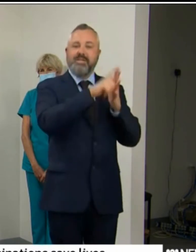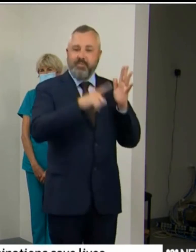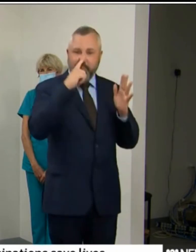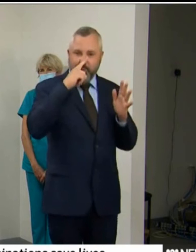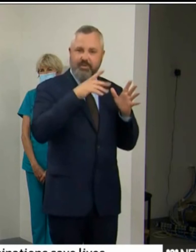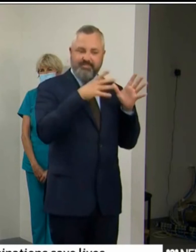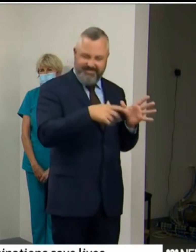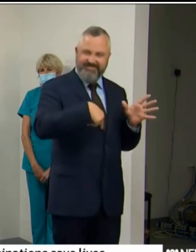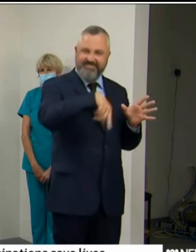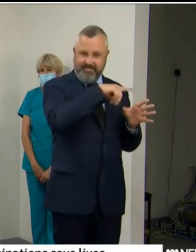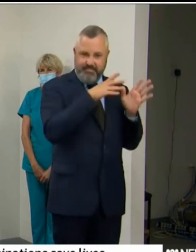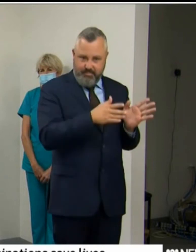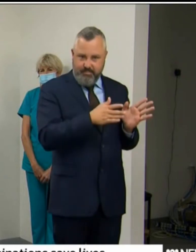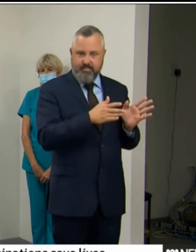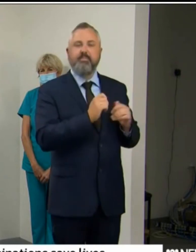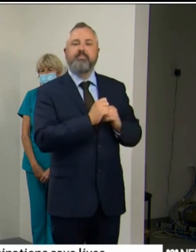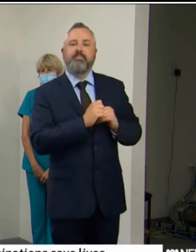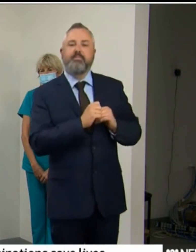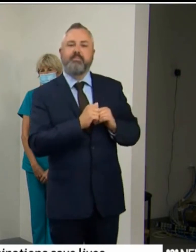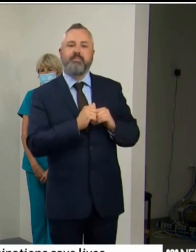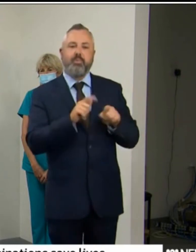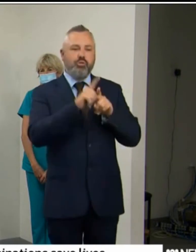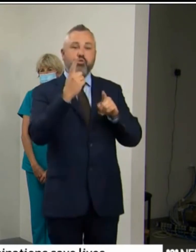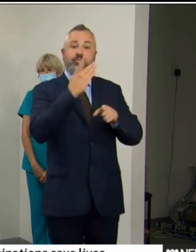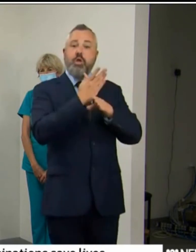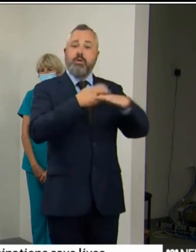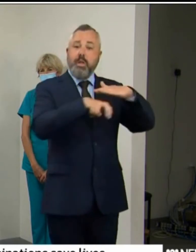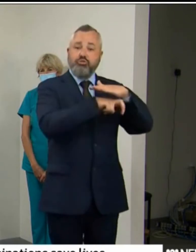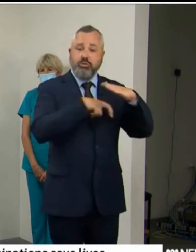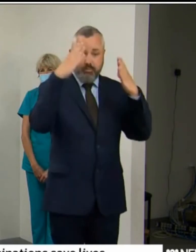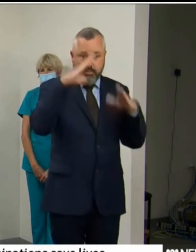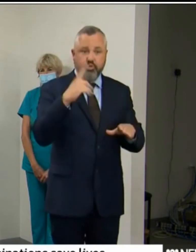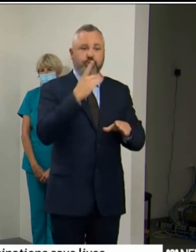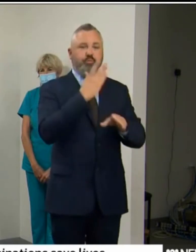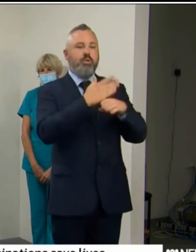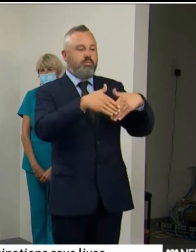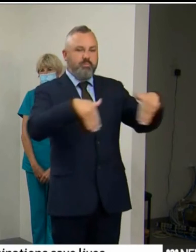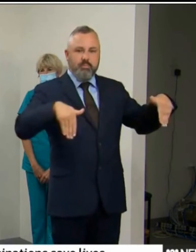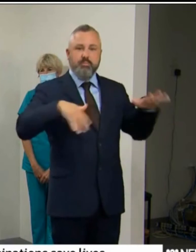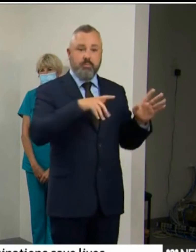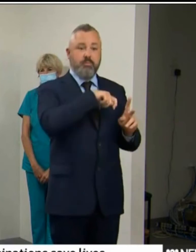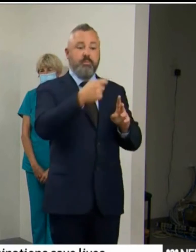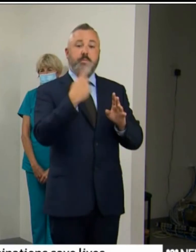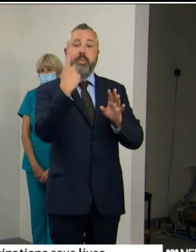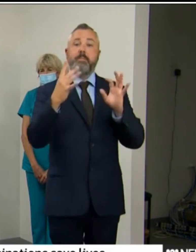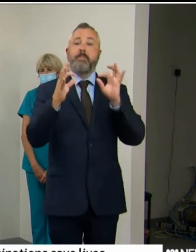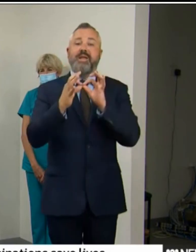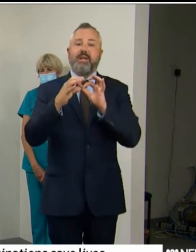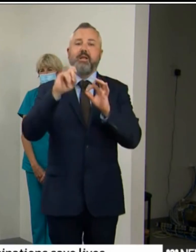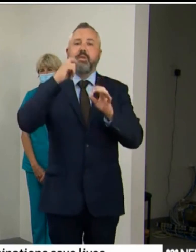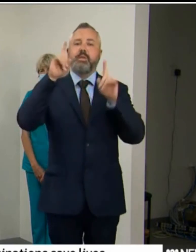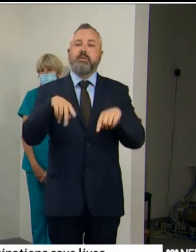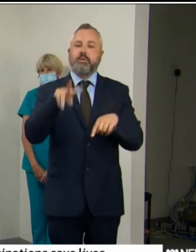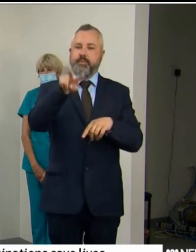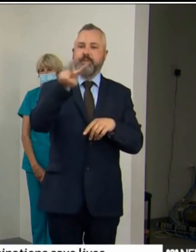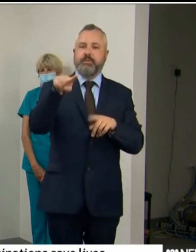course our quarantine and border protection workers. Phase 1B, which will start in the week of the 22nd to the